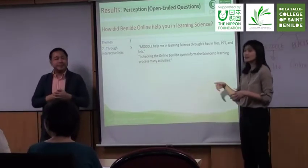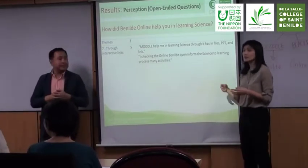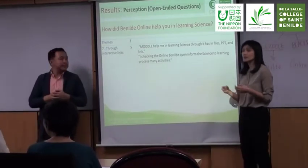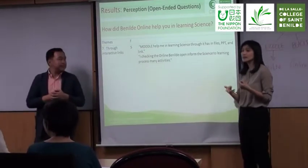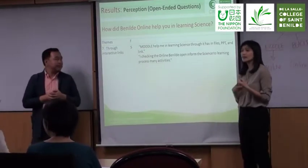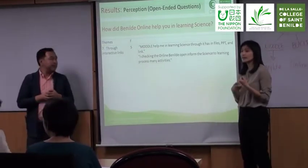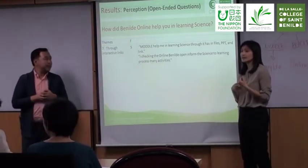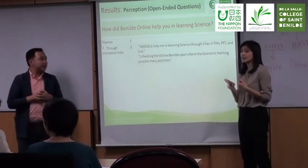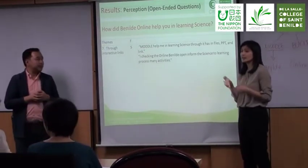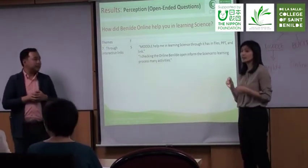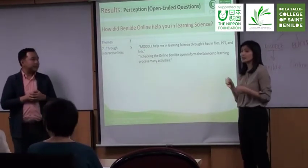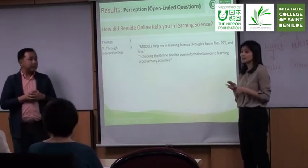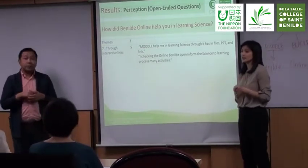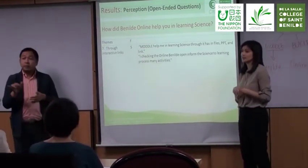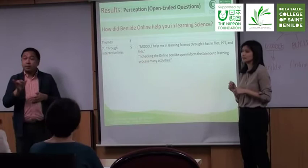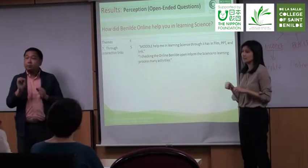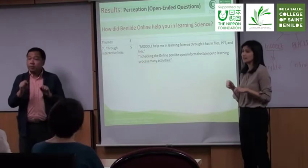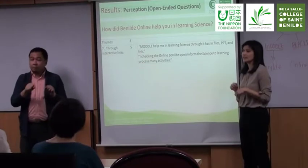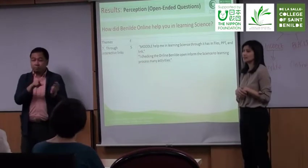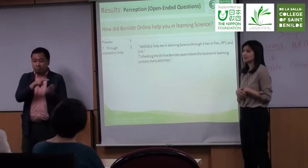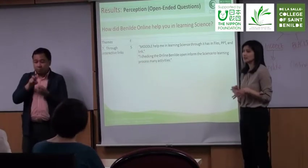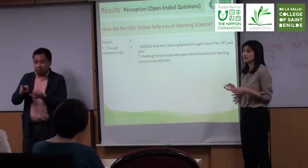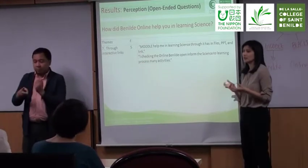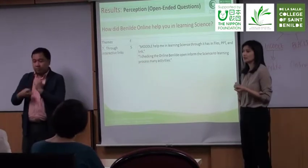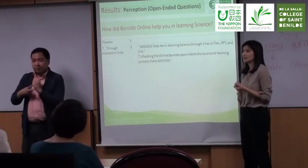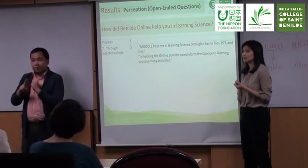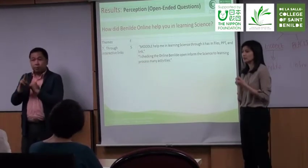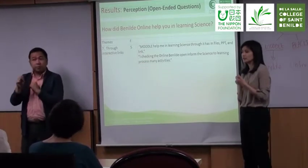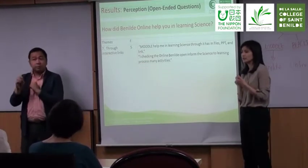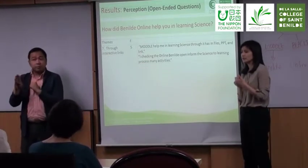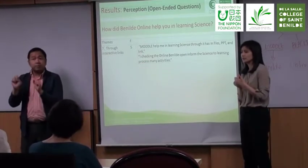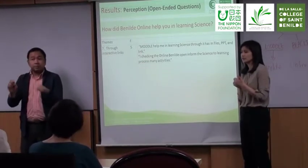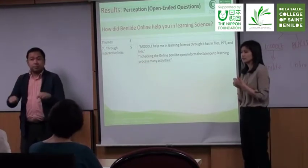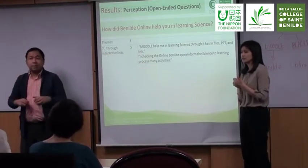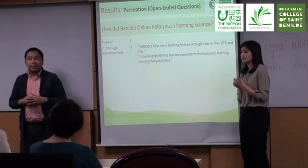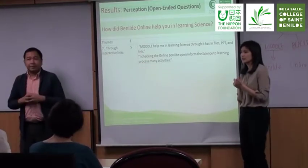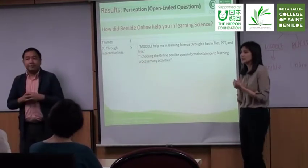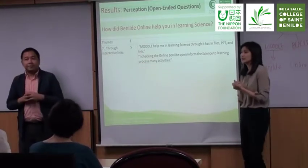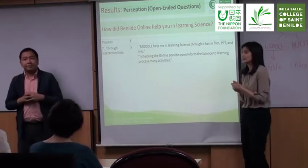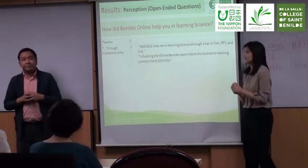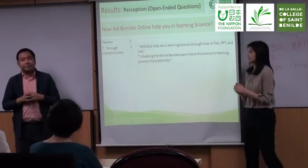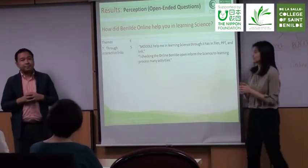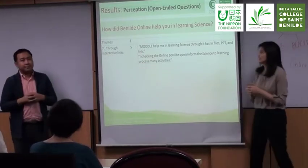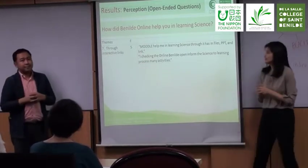They can also save it in their USB. They can, if they want.